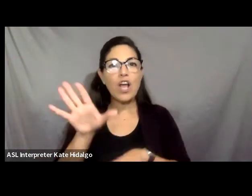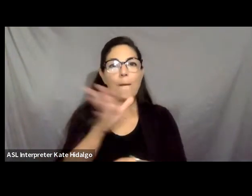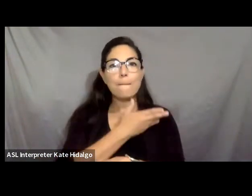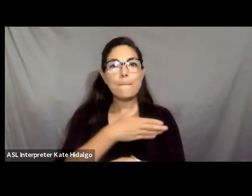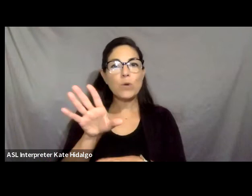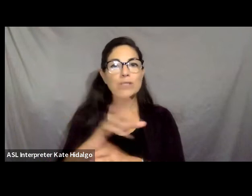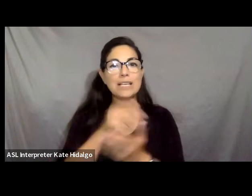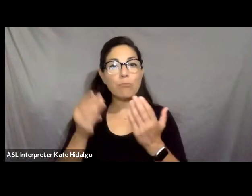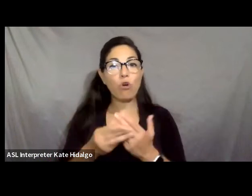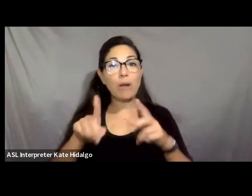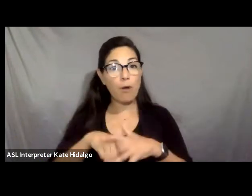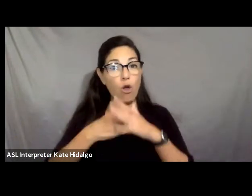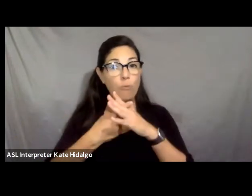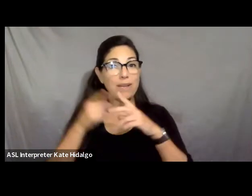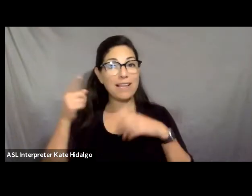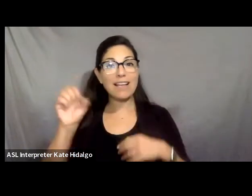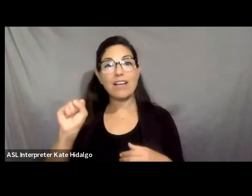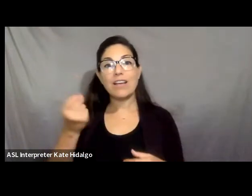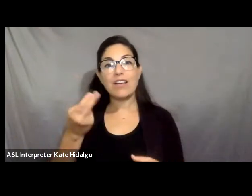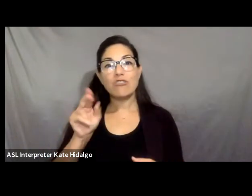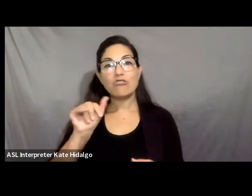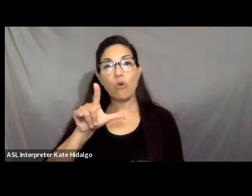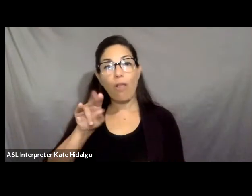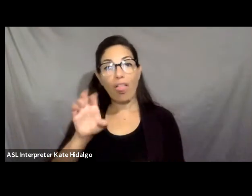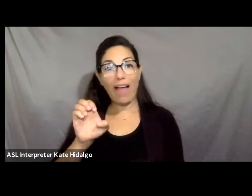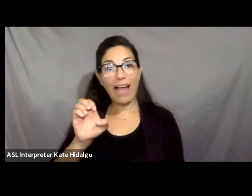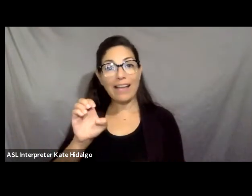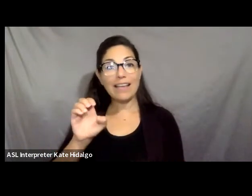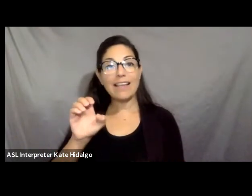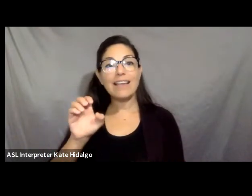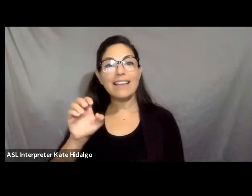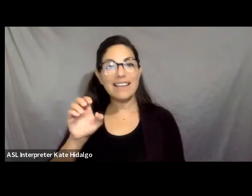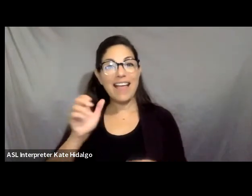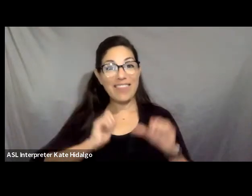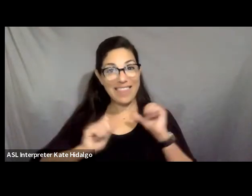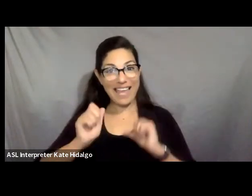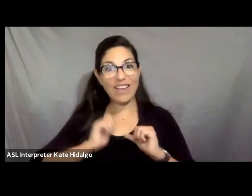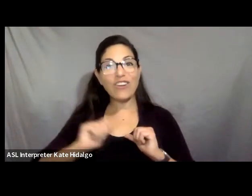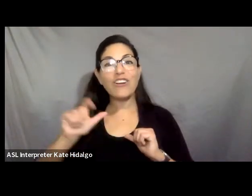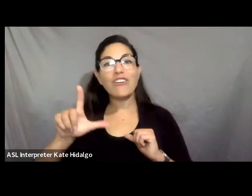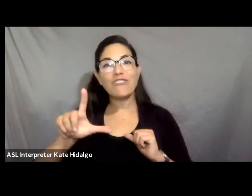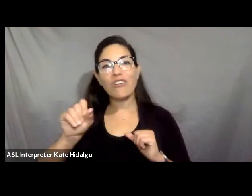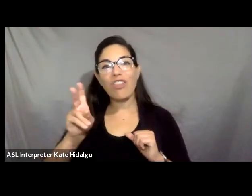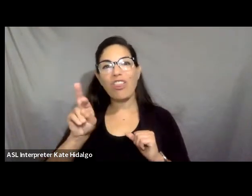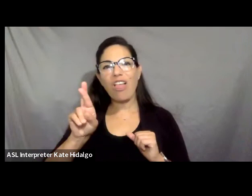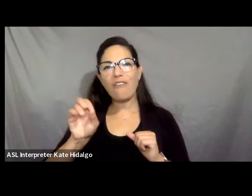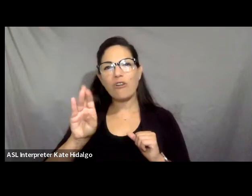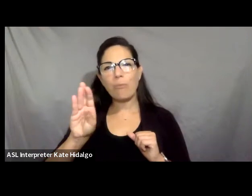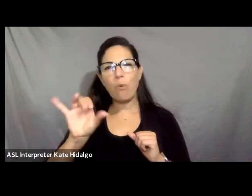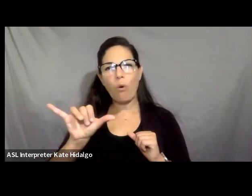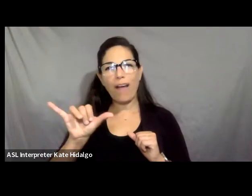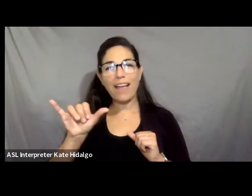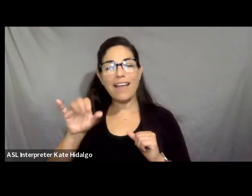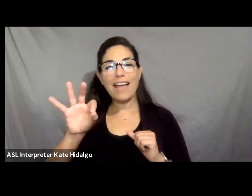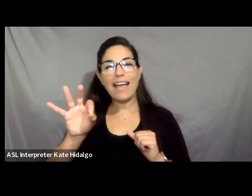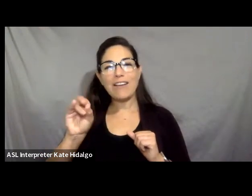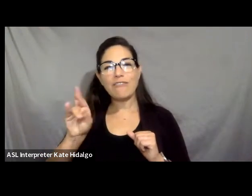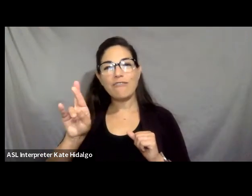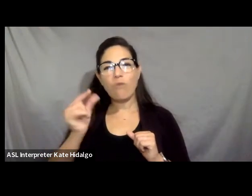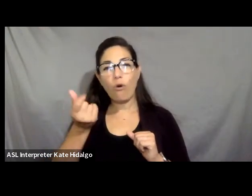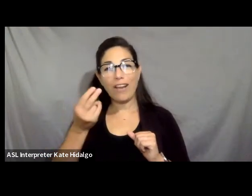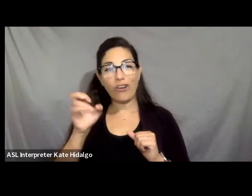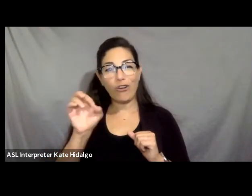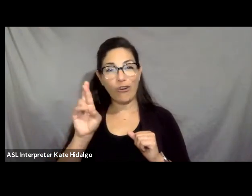program is opening at the Shoreline Amphitheater for Foreigner and the Loverboy concert, which I just thought was exciting.